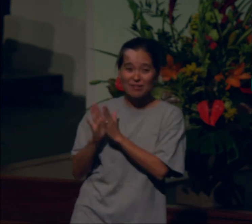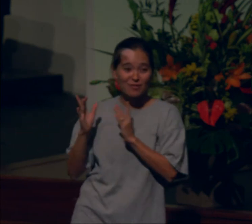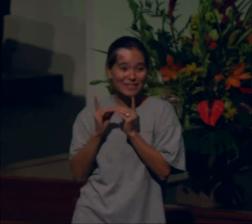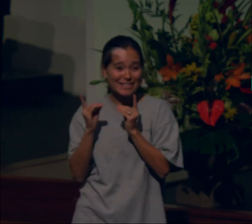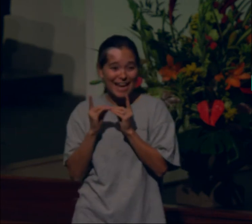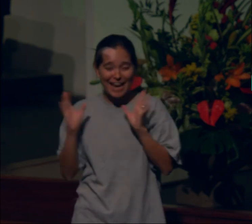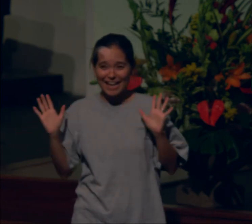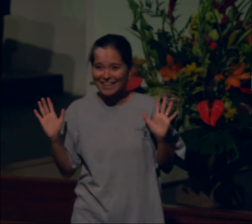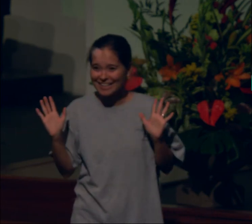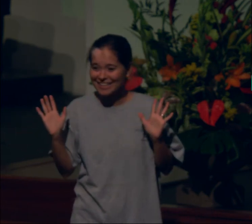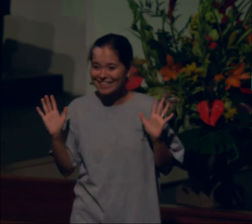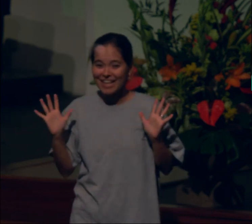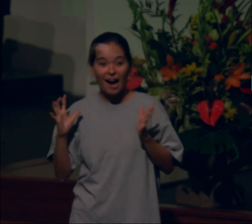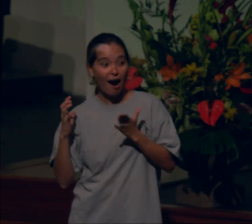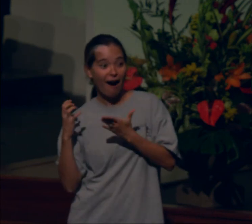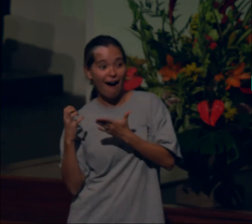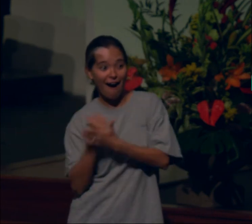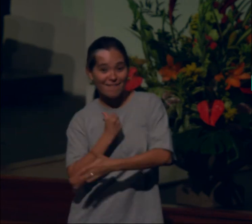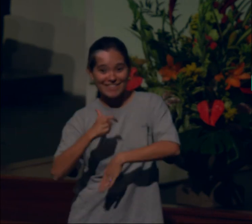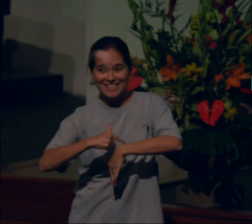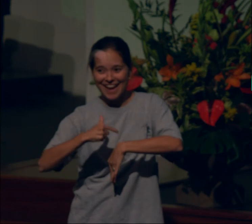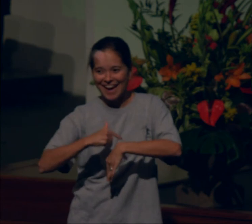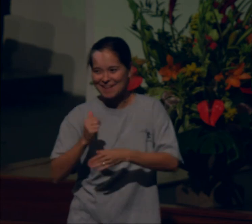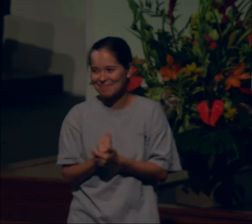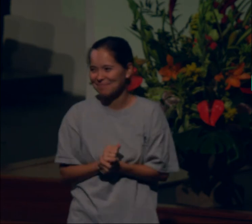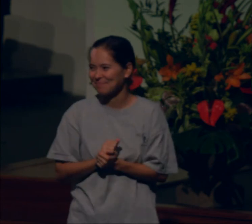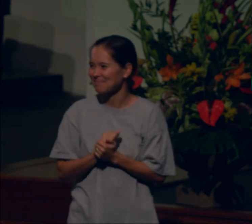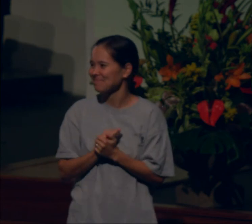It's harvest time.